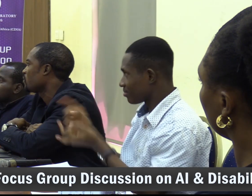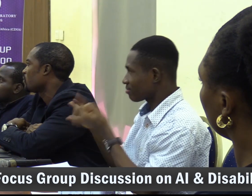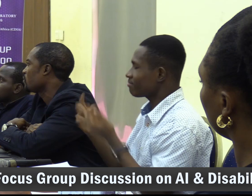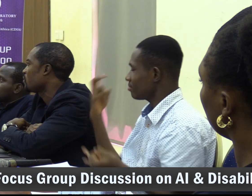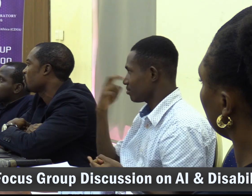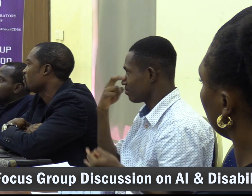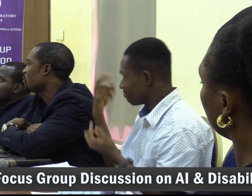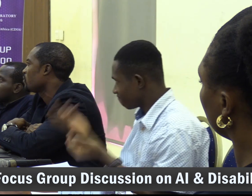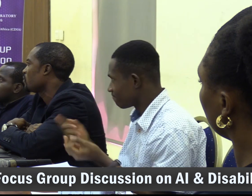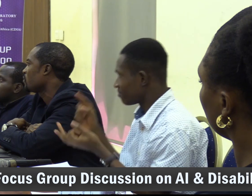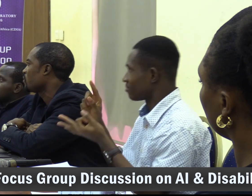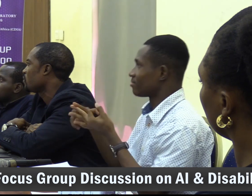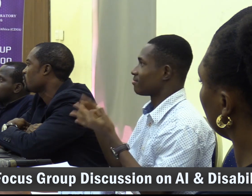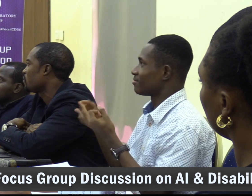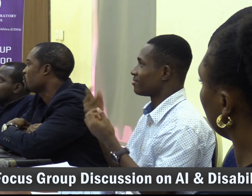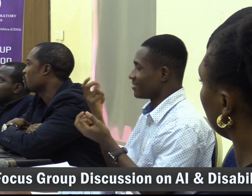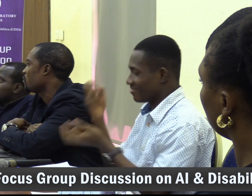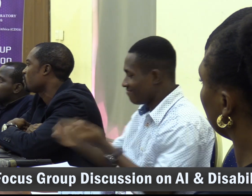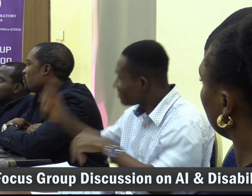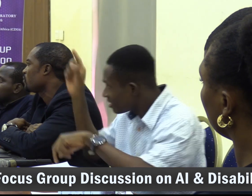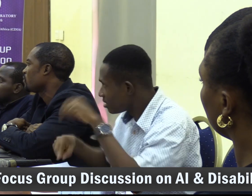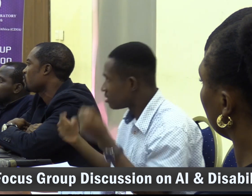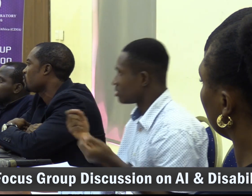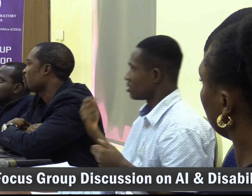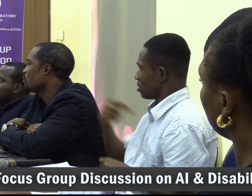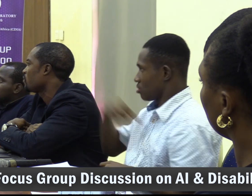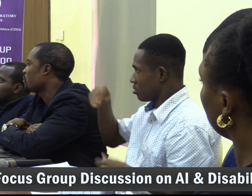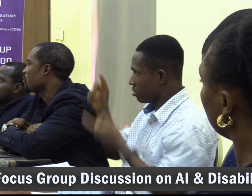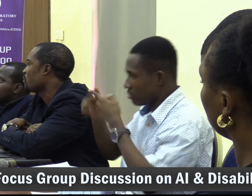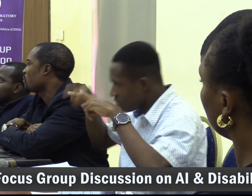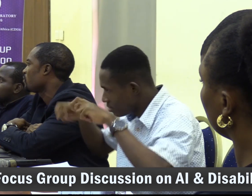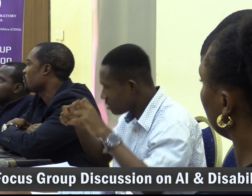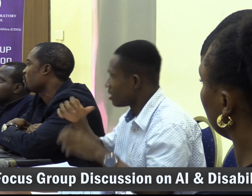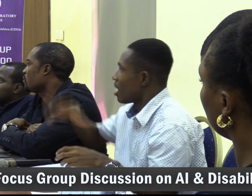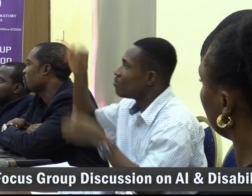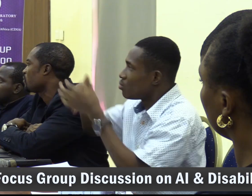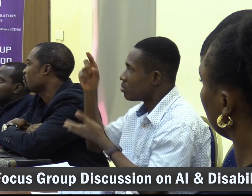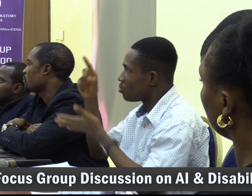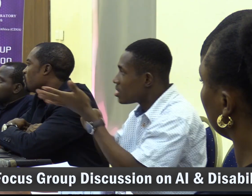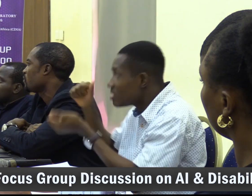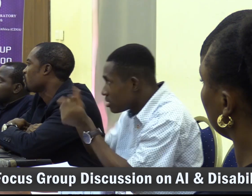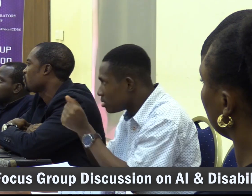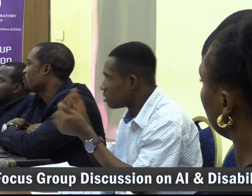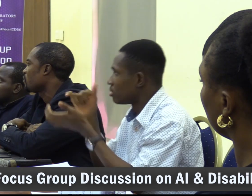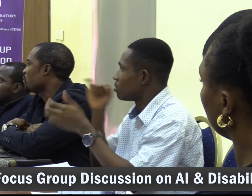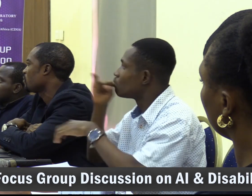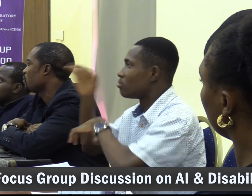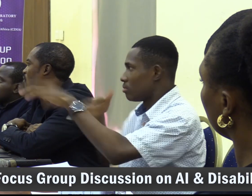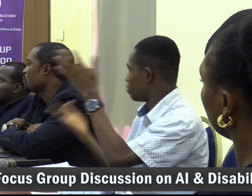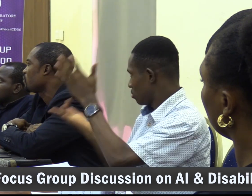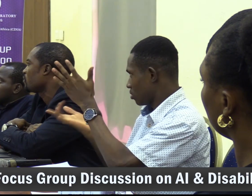I'm thinking, I'm looking at something, smelling, and I can't get it, I make some